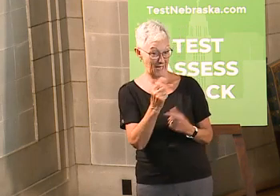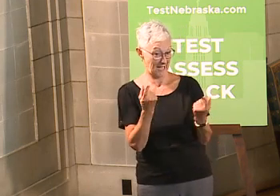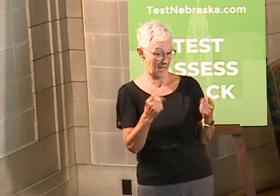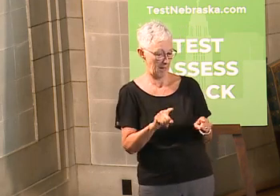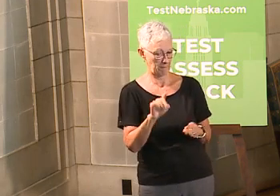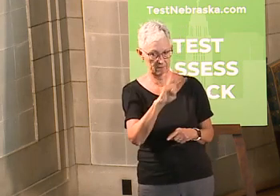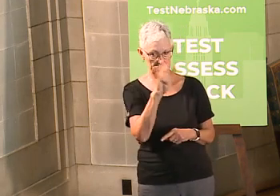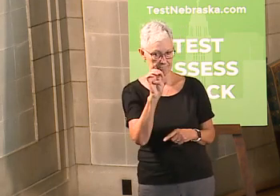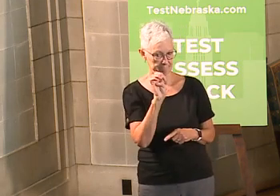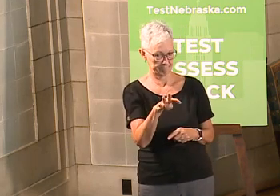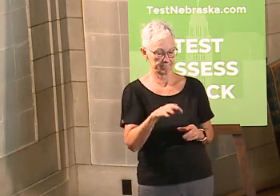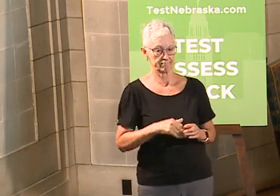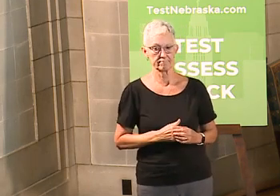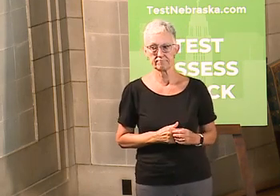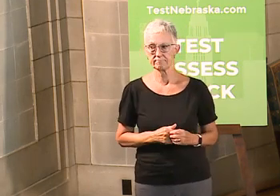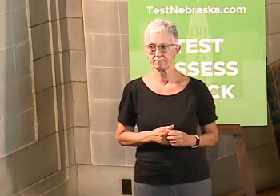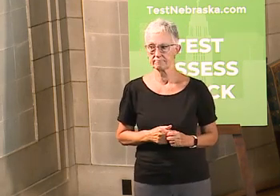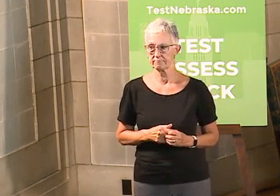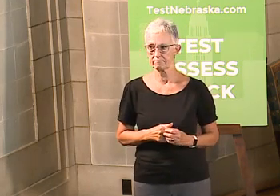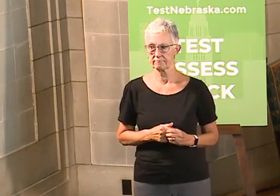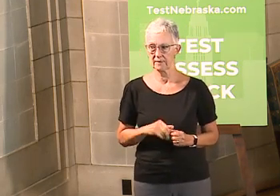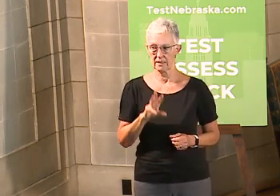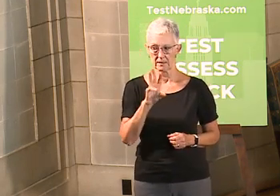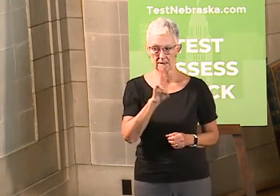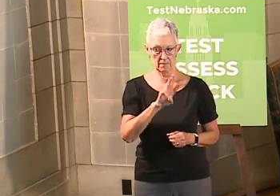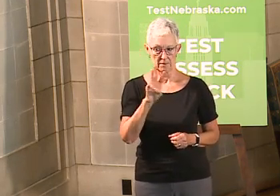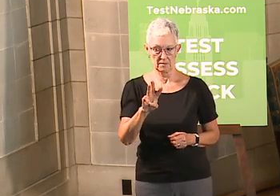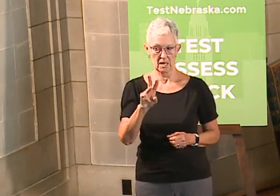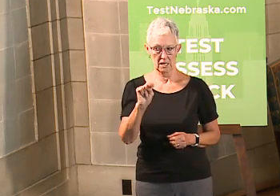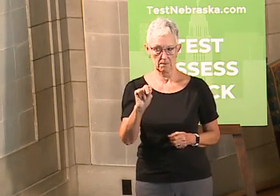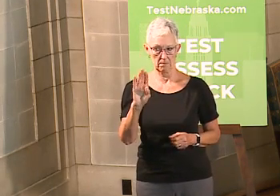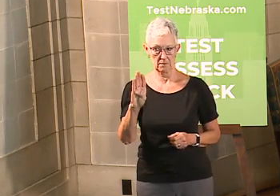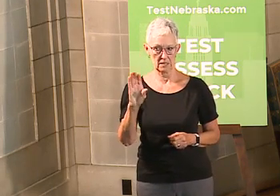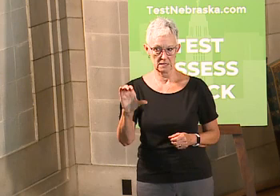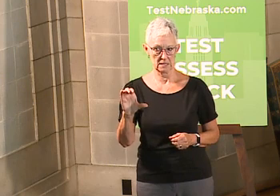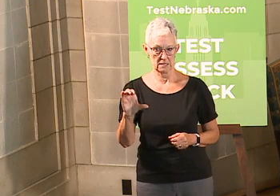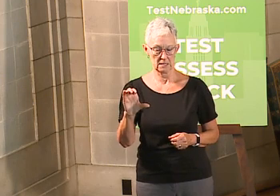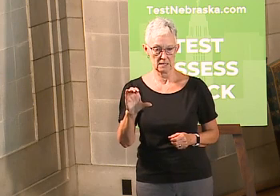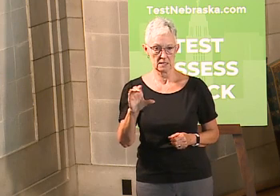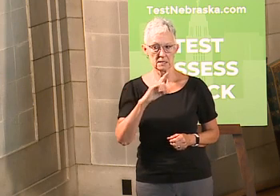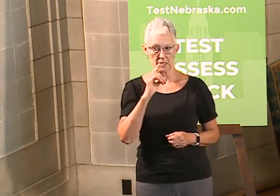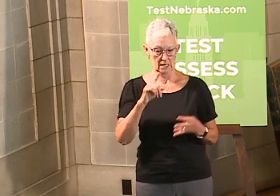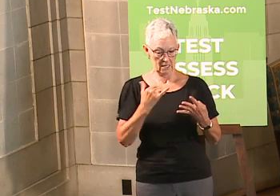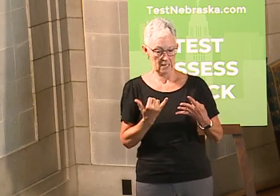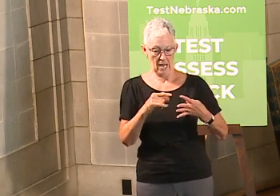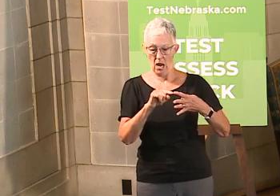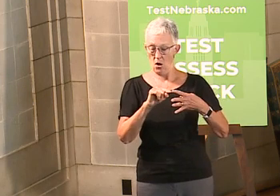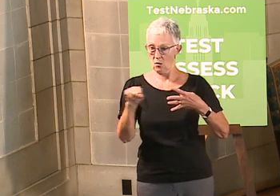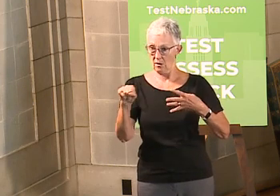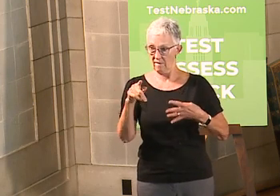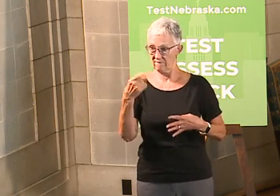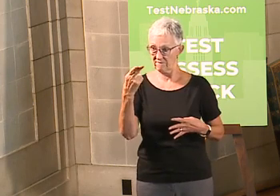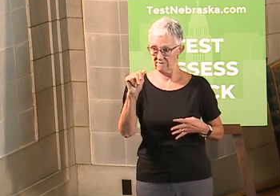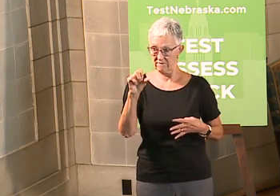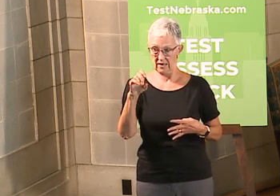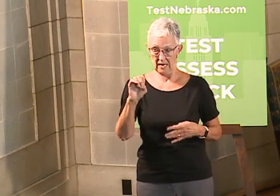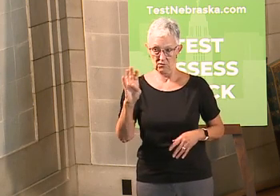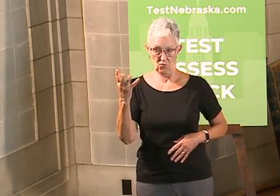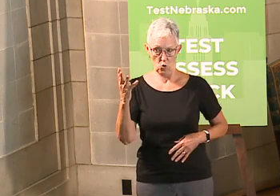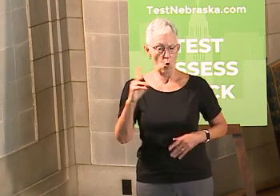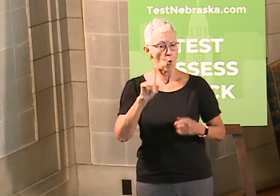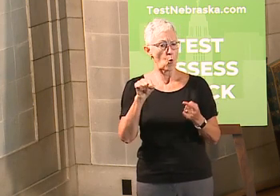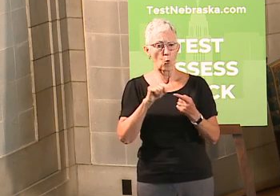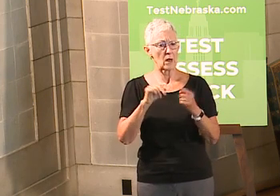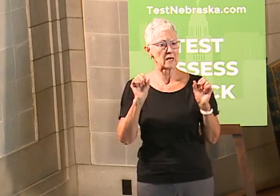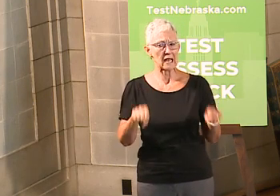WWT submitted a question as well. Emily wants to know, with phase 4 now underway, we can have 100% capacity at